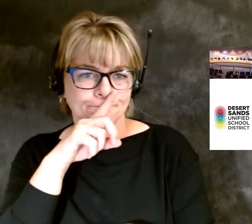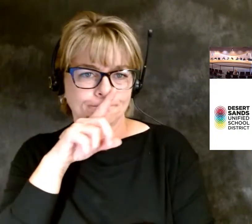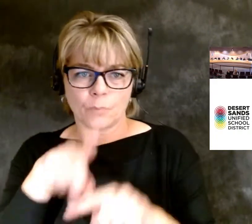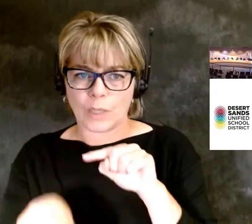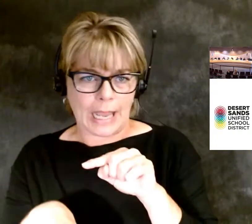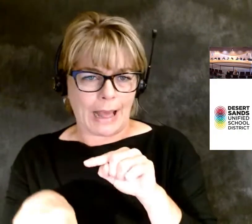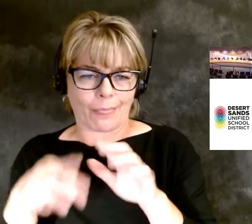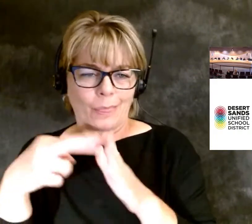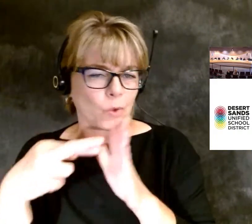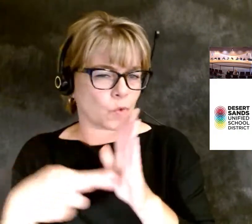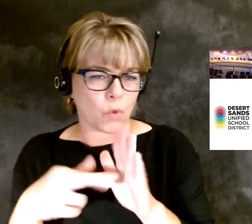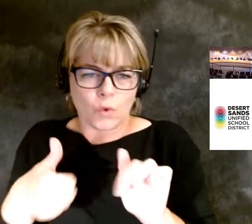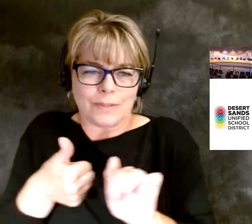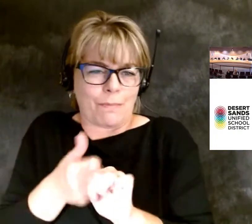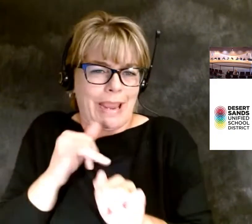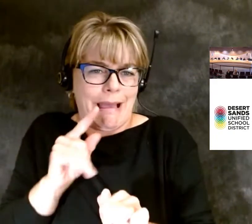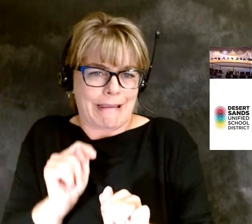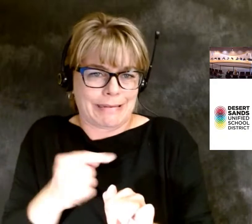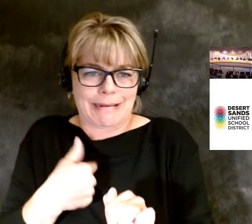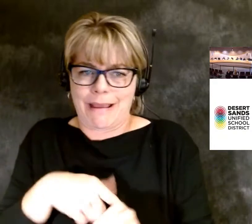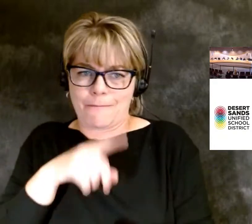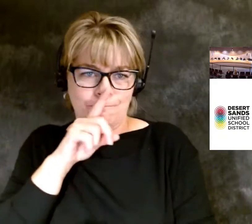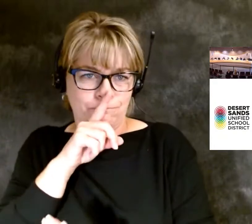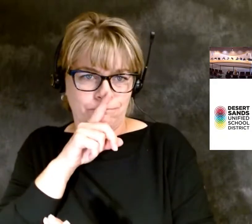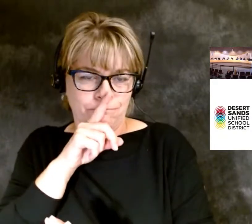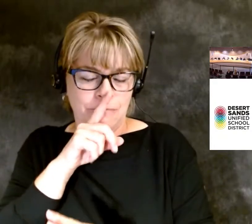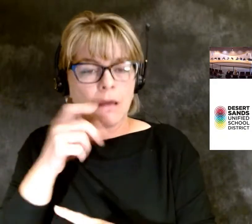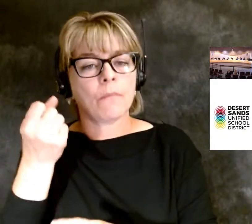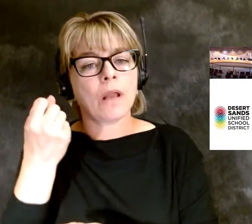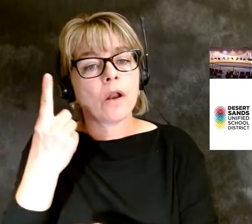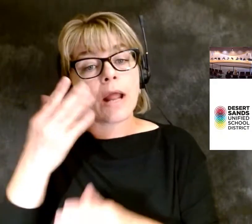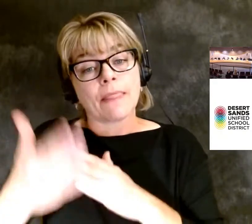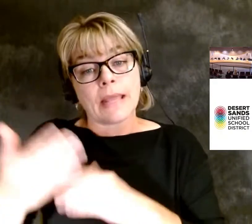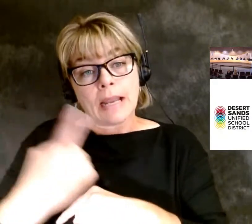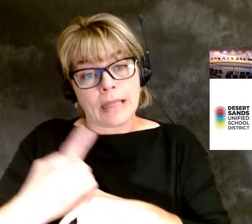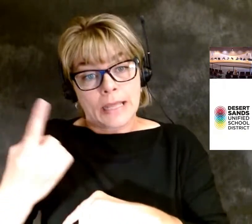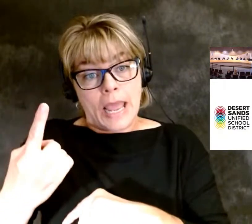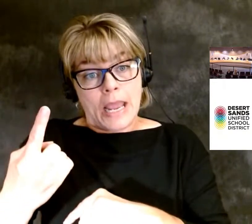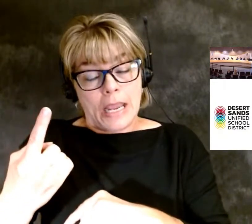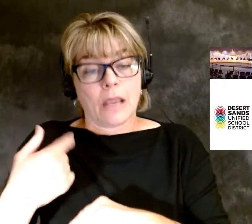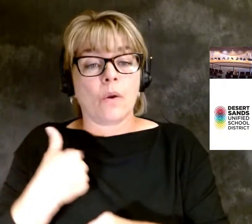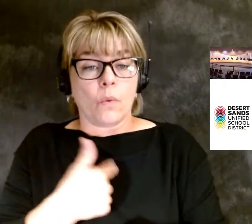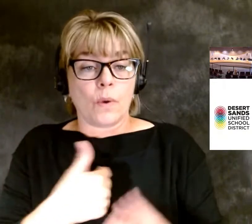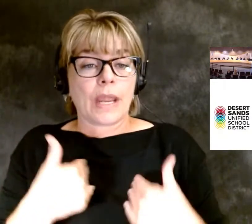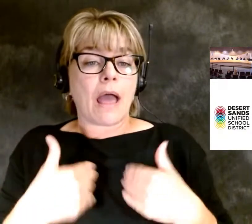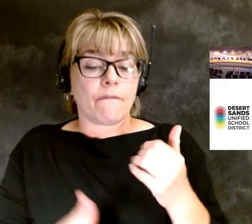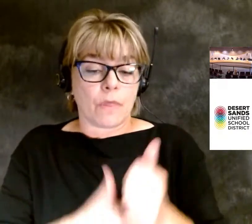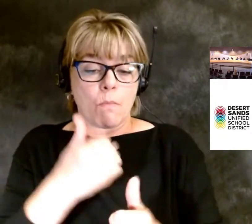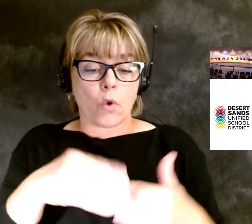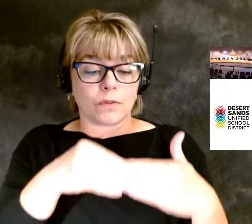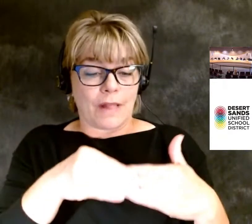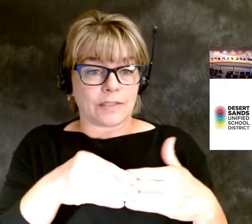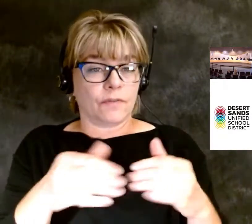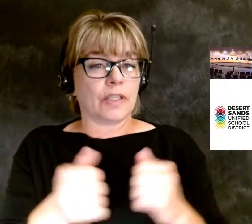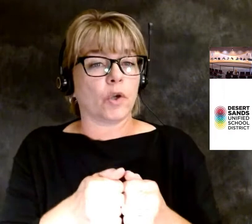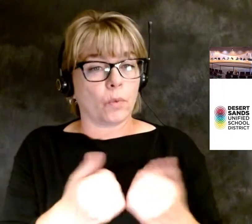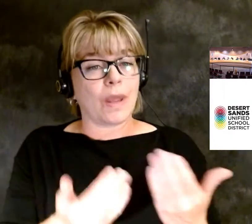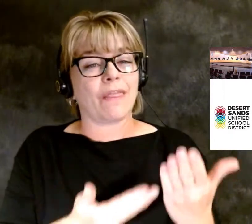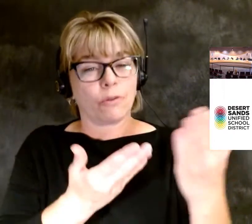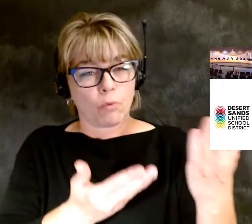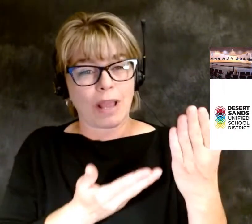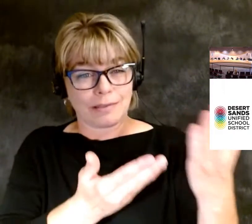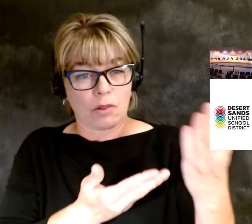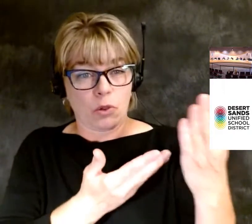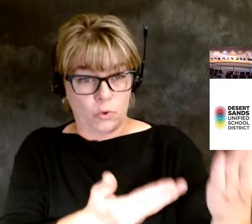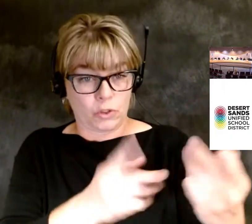that. But at the end of the day, we have the most flexibility with the resolutions that are being presented to the board, that if we need to be